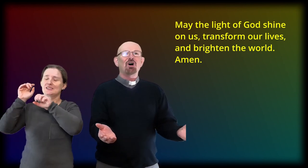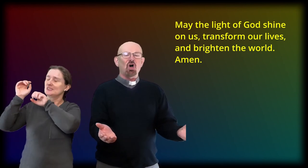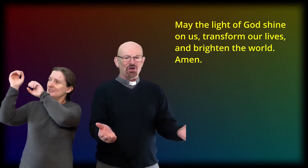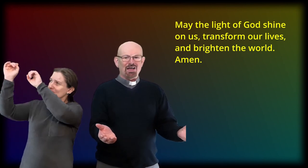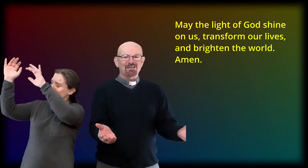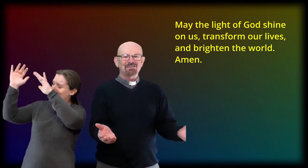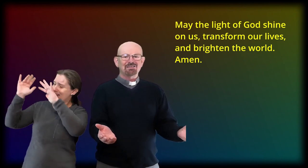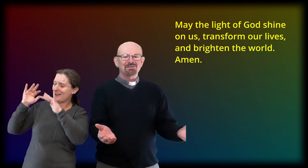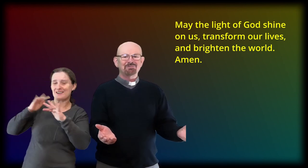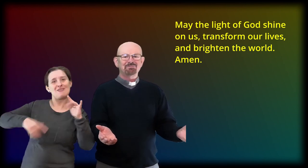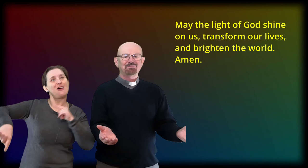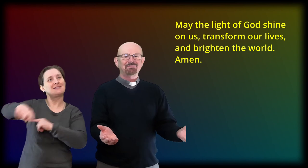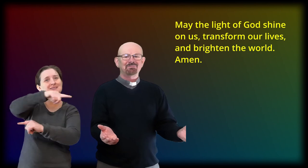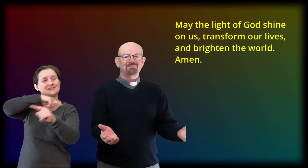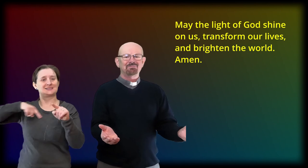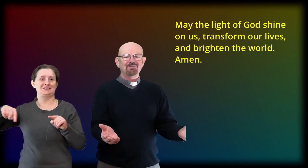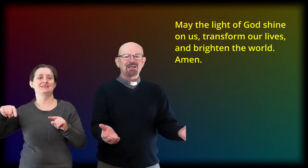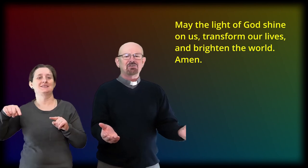shine on us,